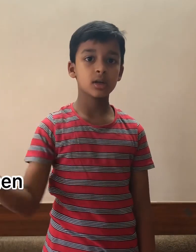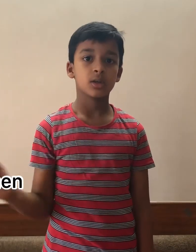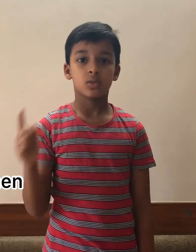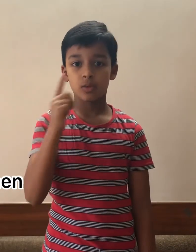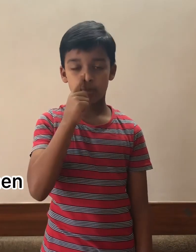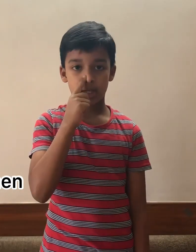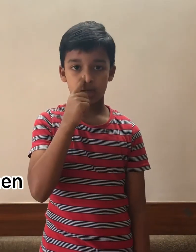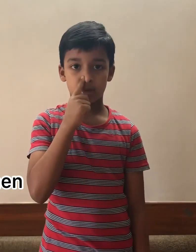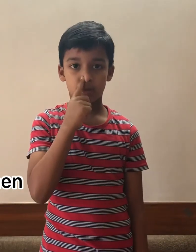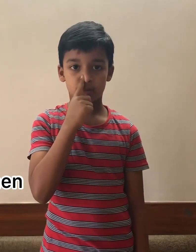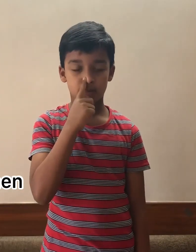woman.